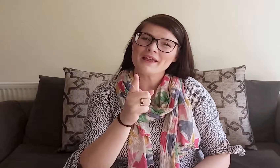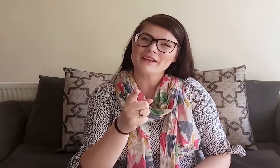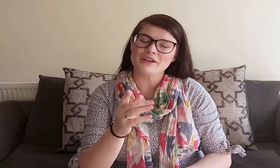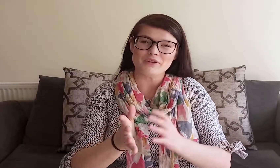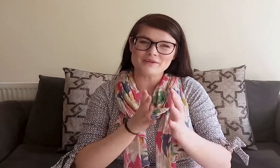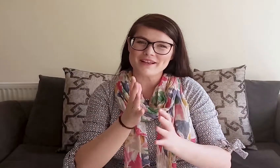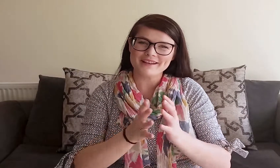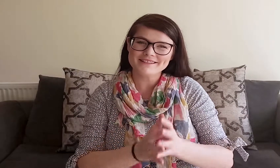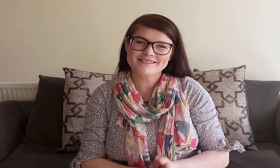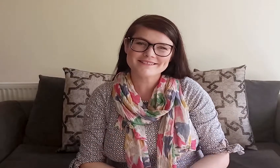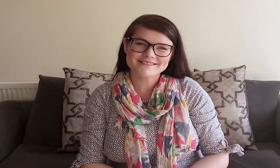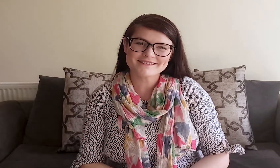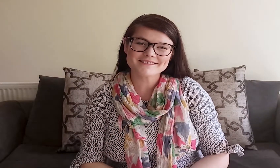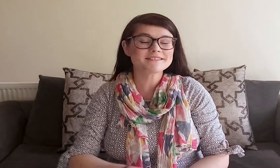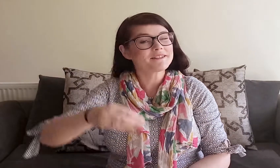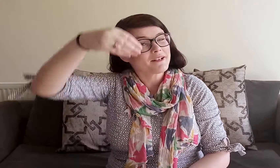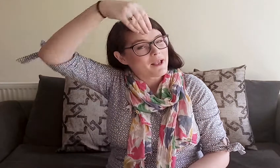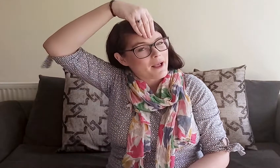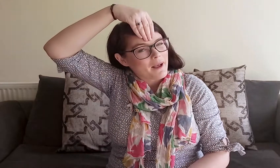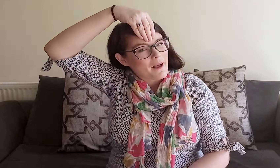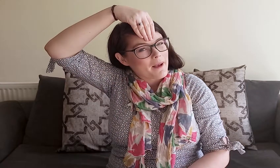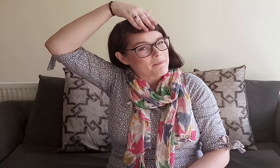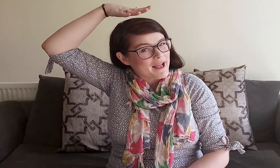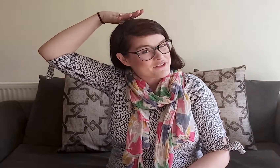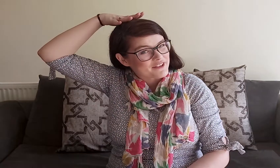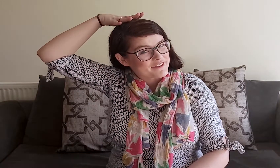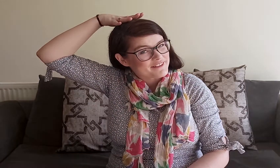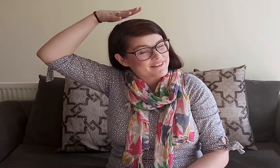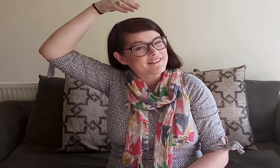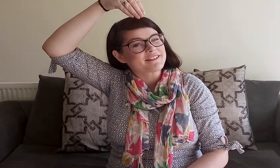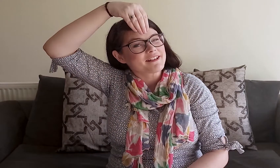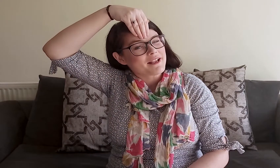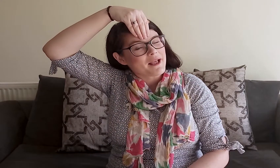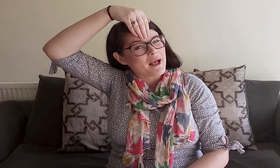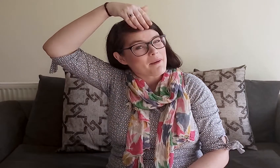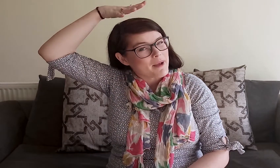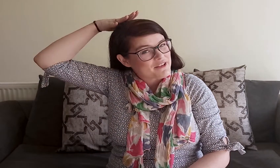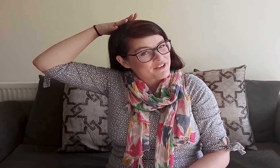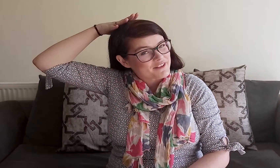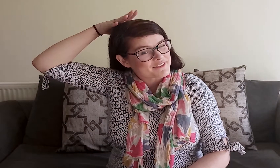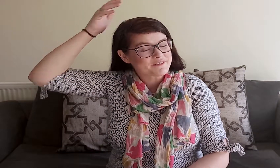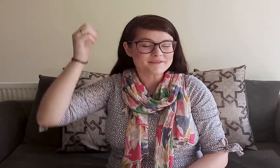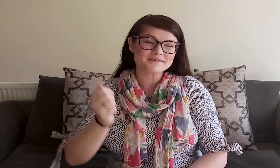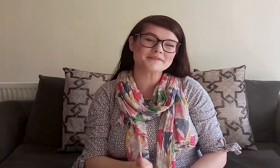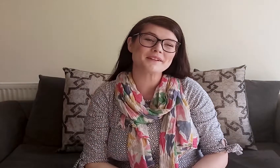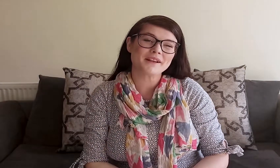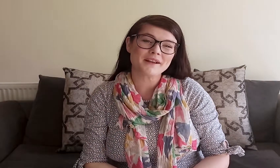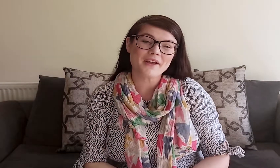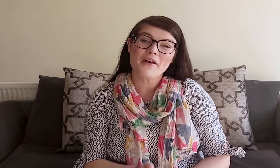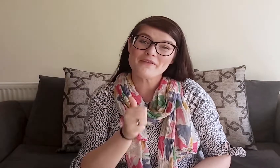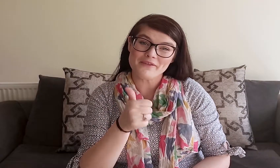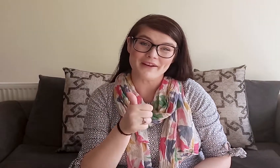Can you sign? A badger. A badger. Very